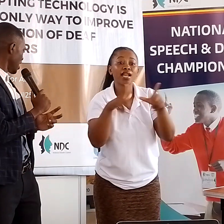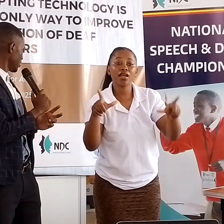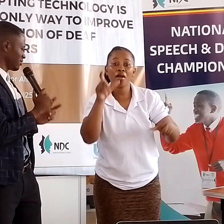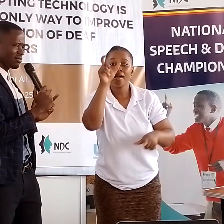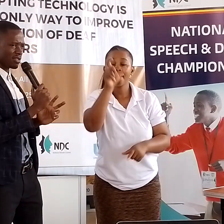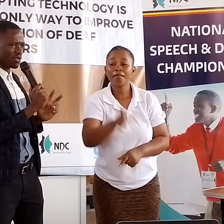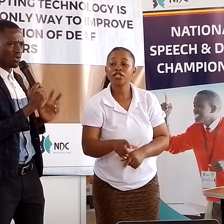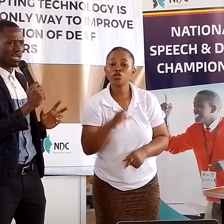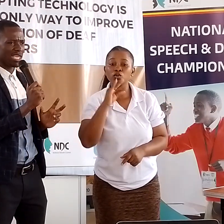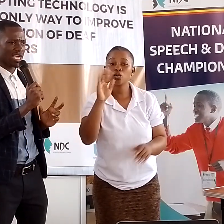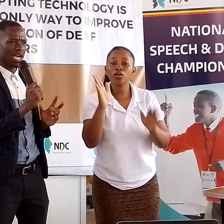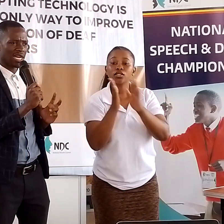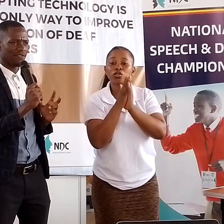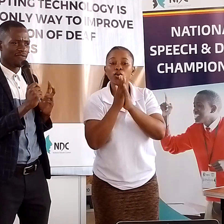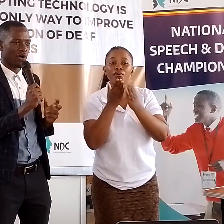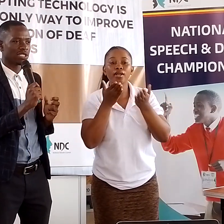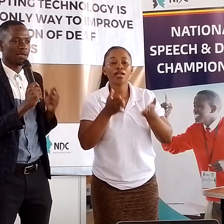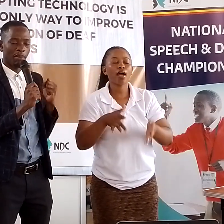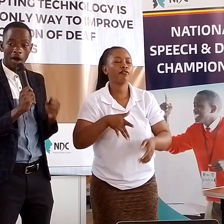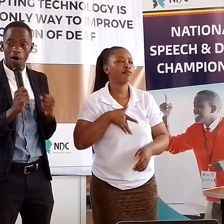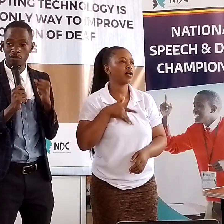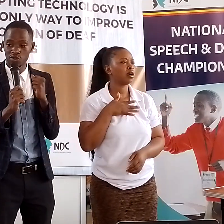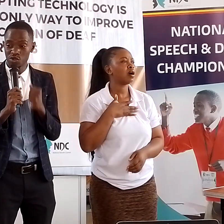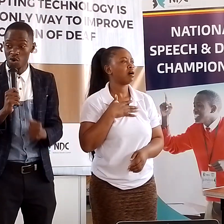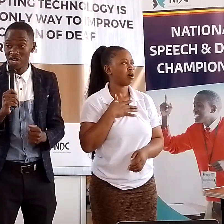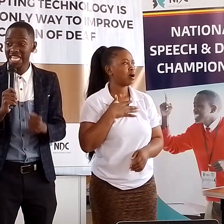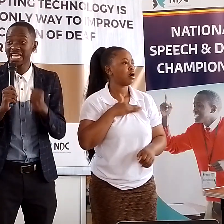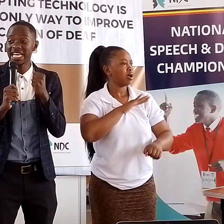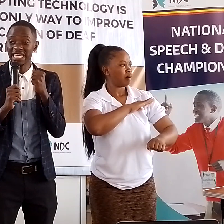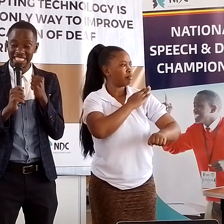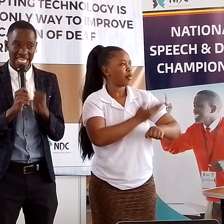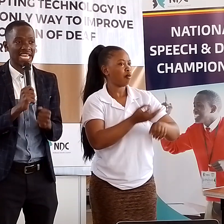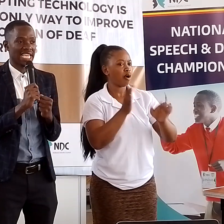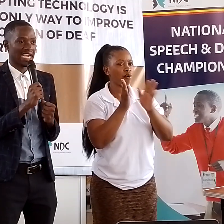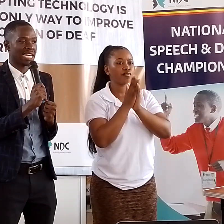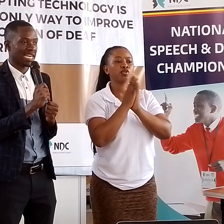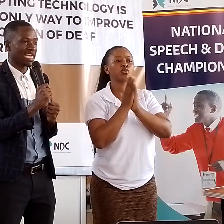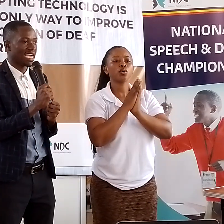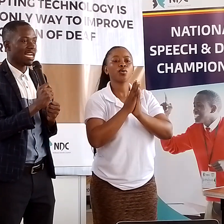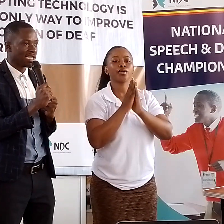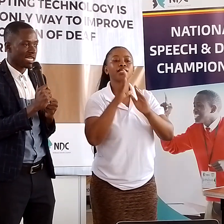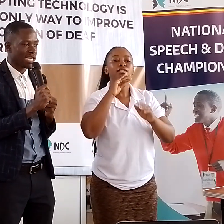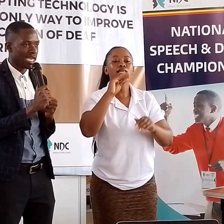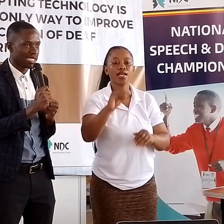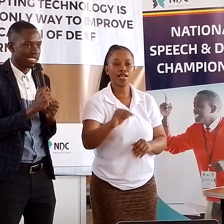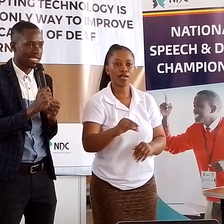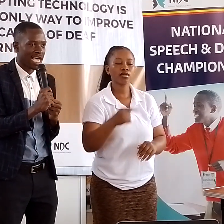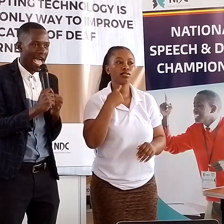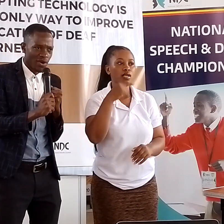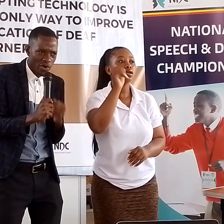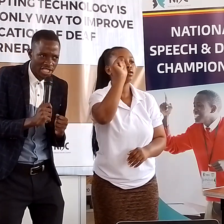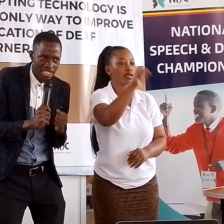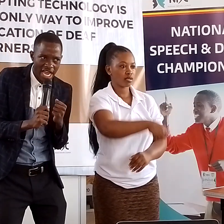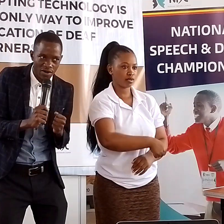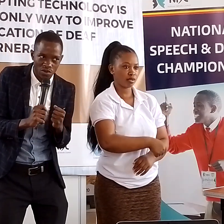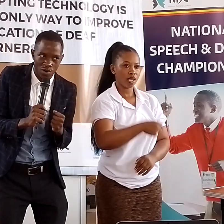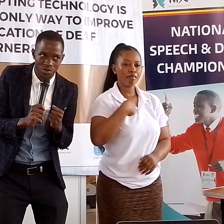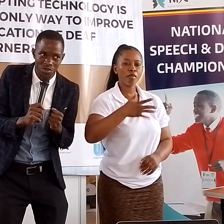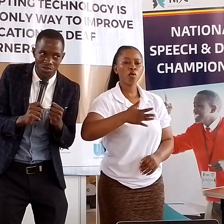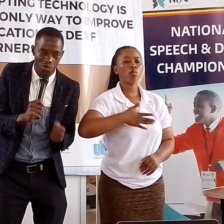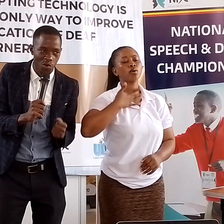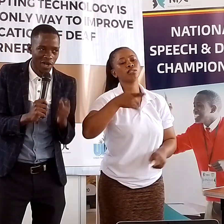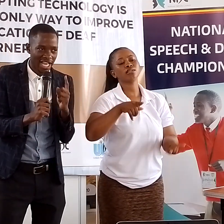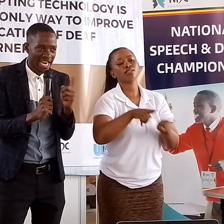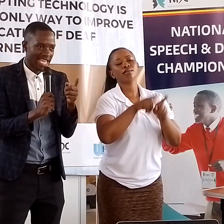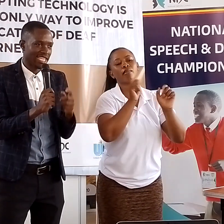this story here, and I felt the power of storytelling. I was like, yes, I wish I could